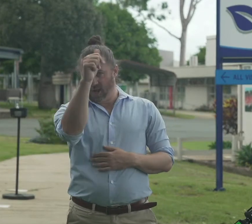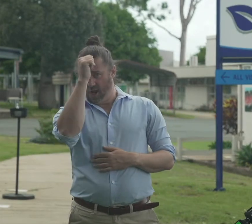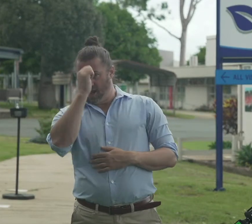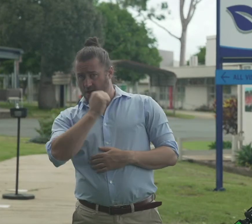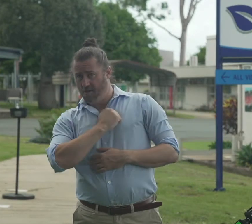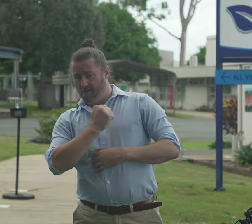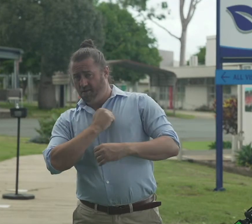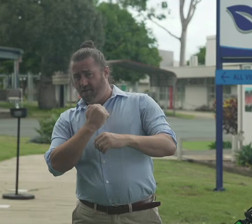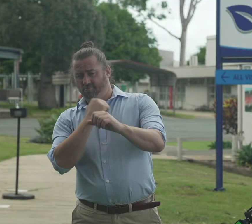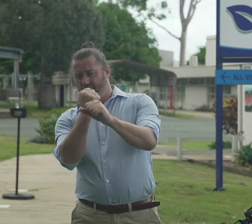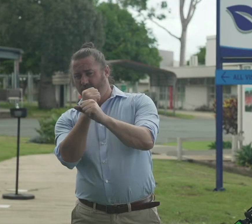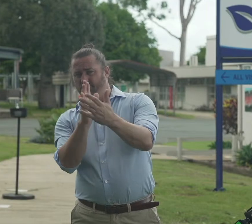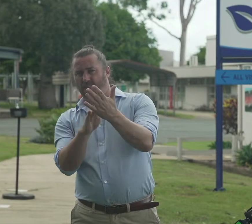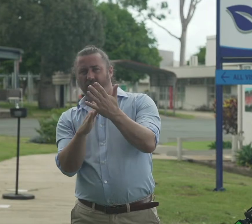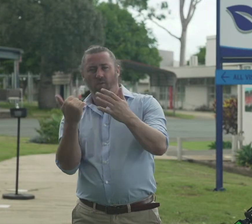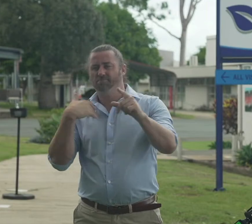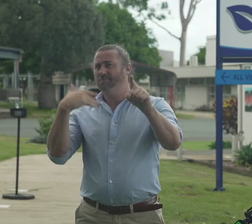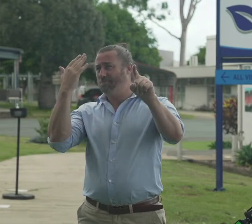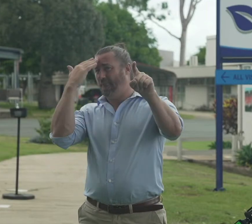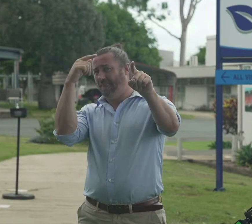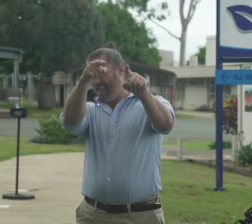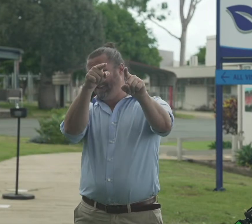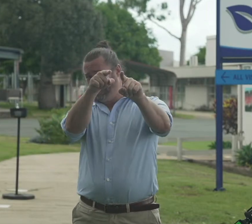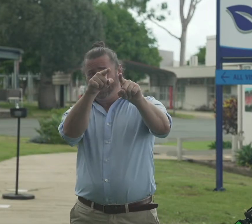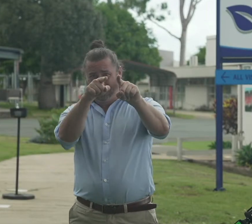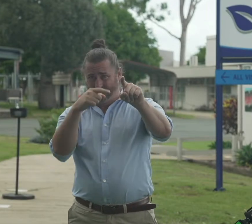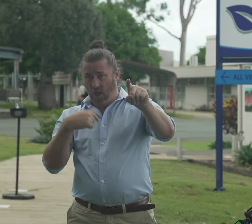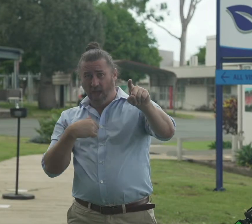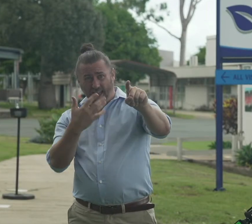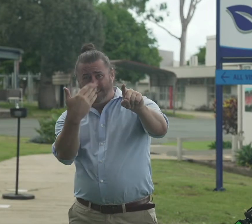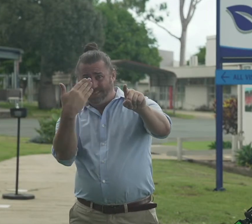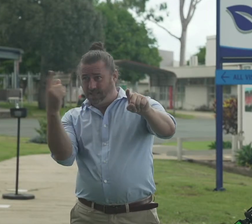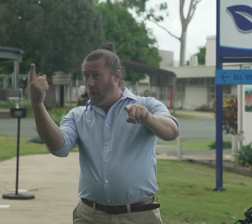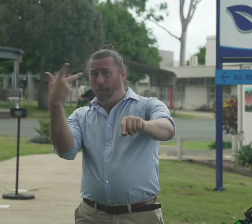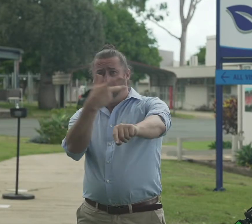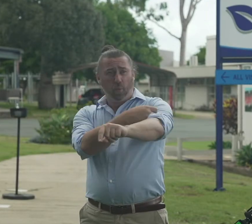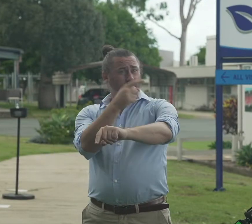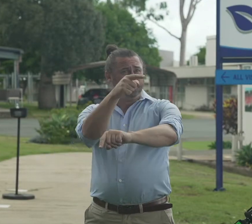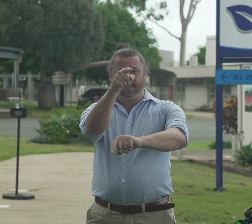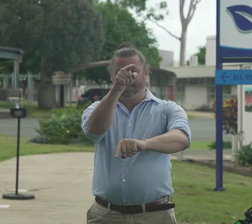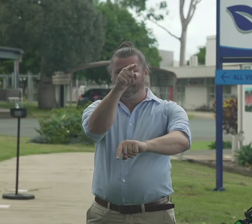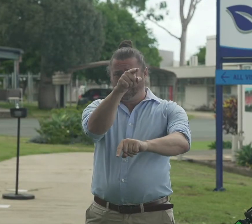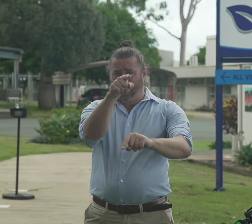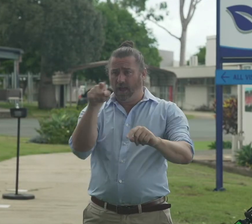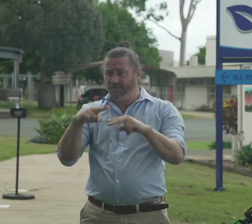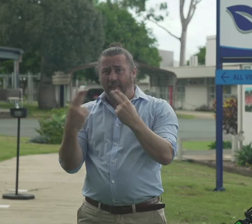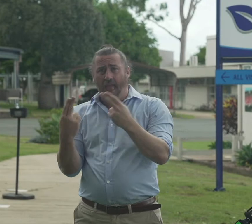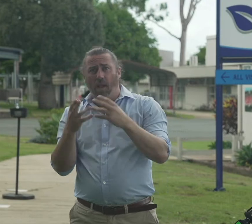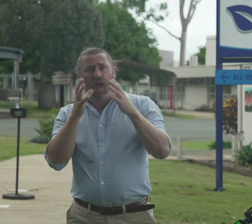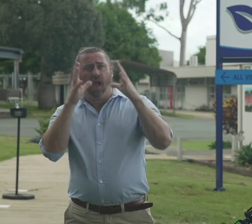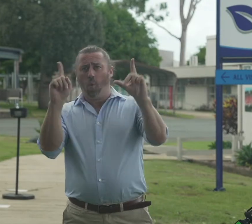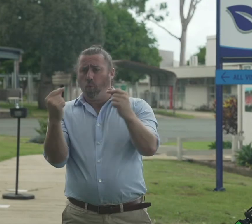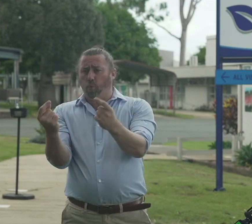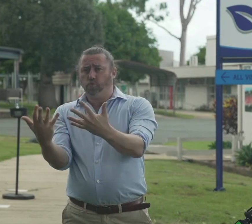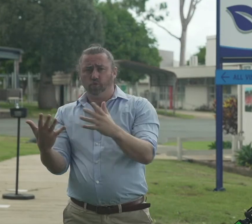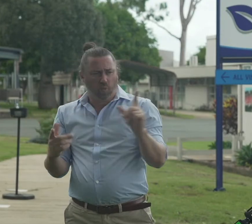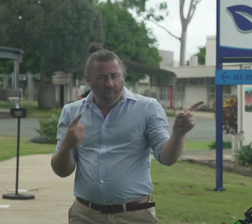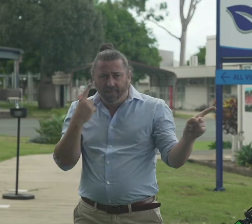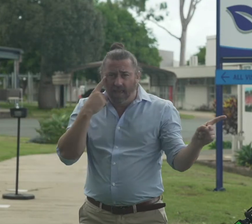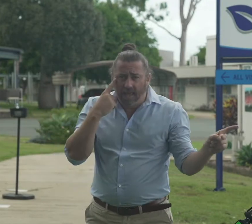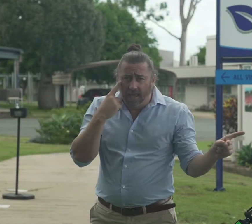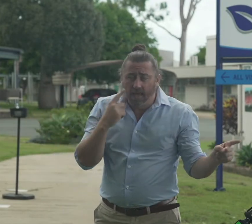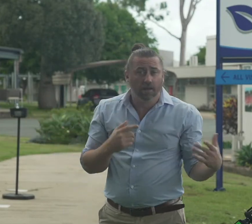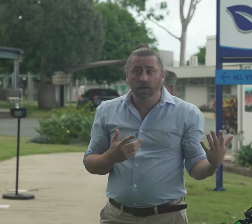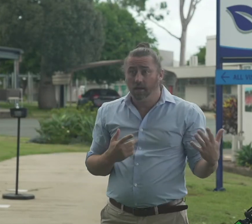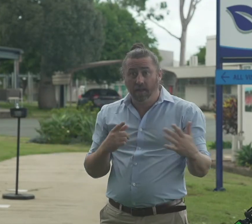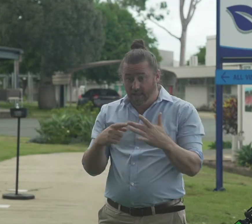to be boosted and they're having trouble getting that done, what would you recommend they do? Well, we've all heard these